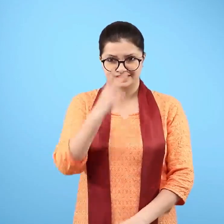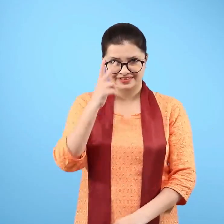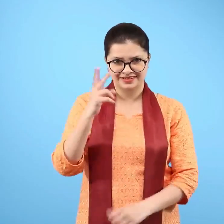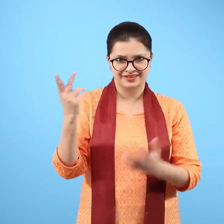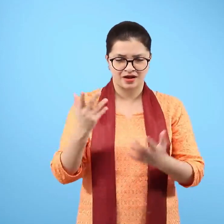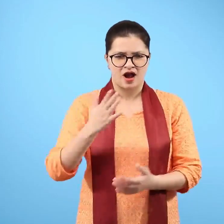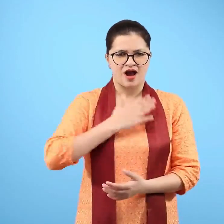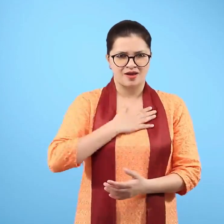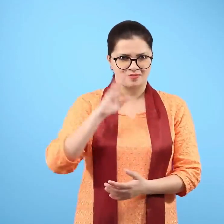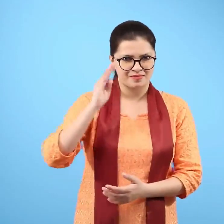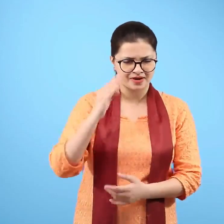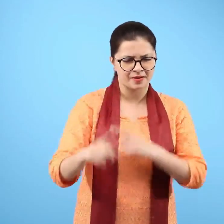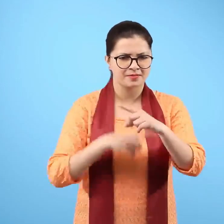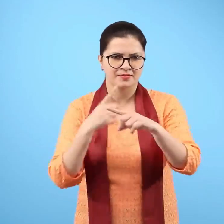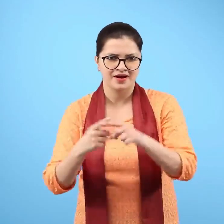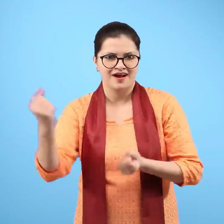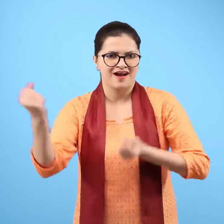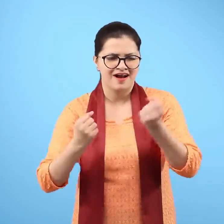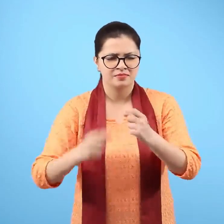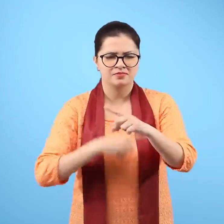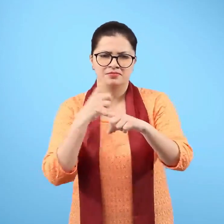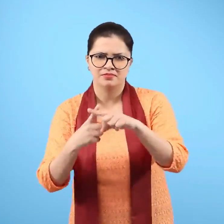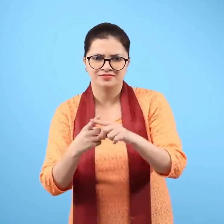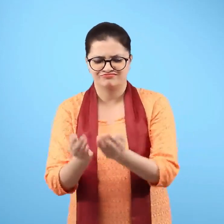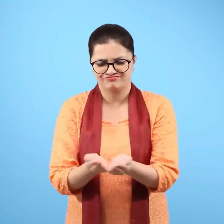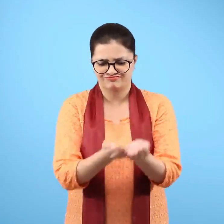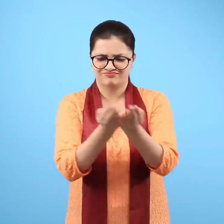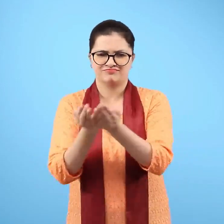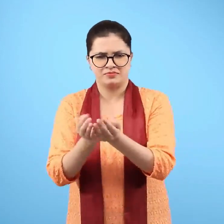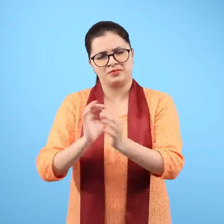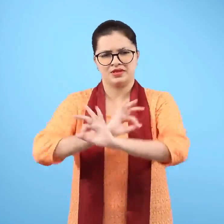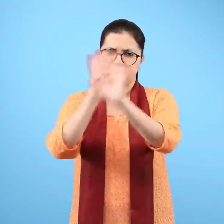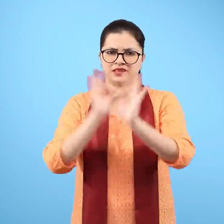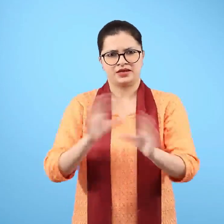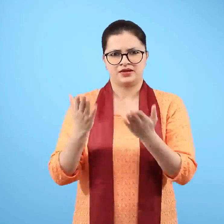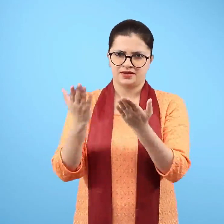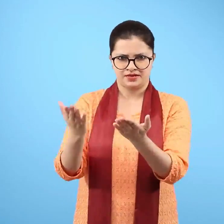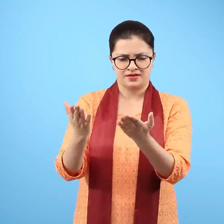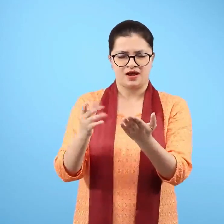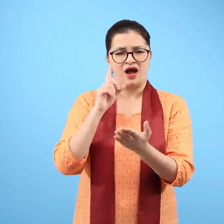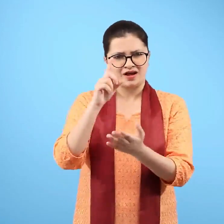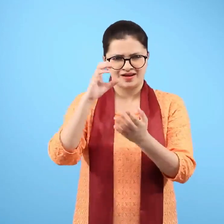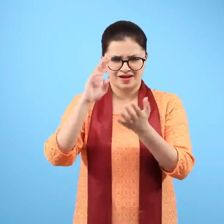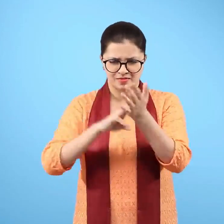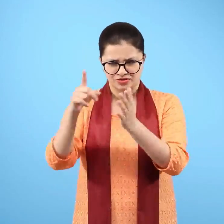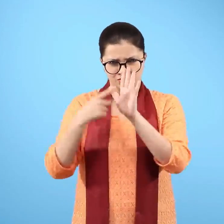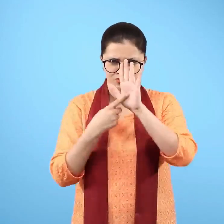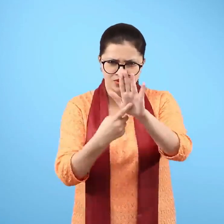Next to this, we see in the right corner a picture of a car, a diya and a leaf drawn on a